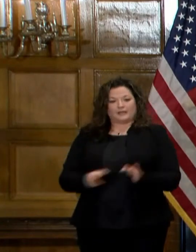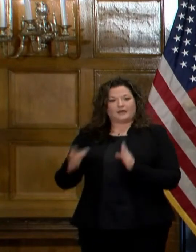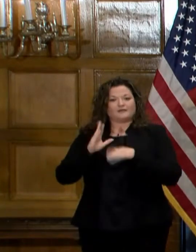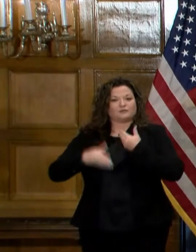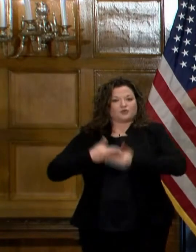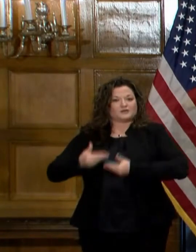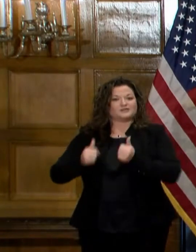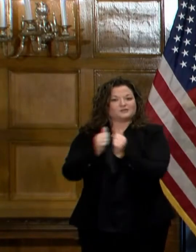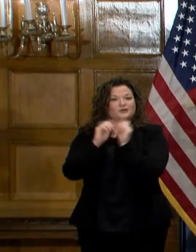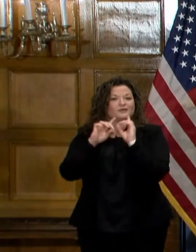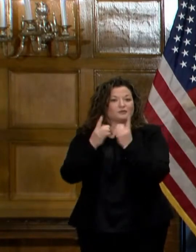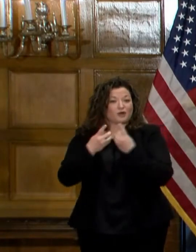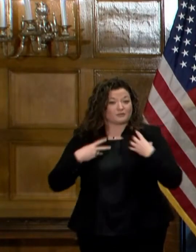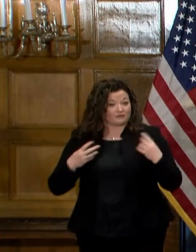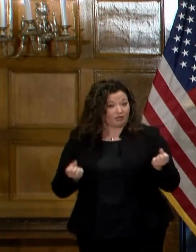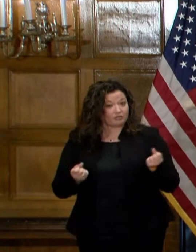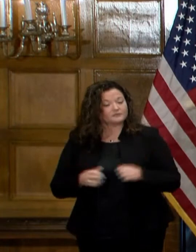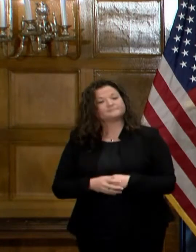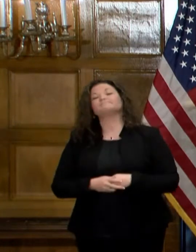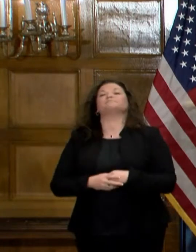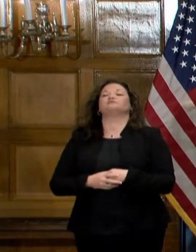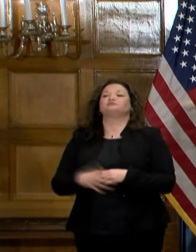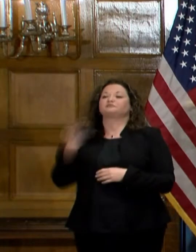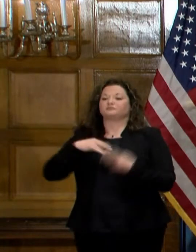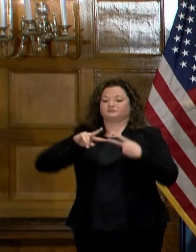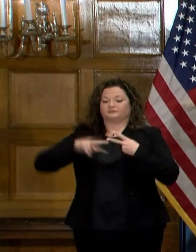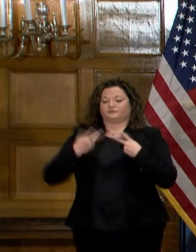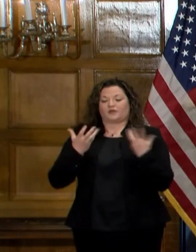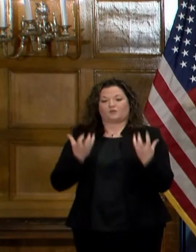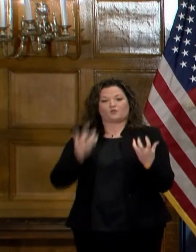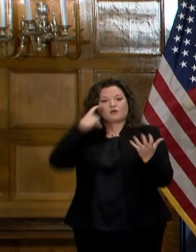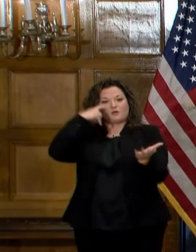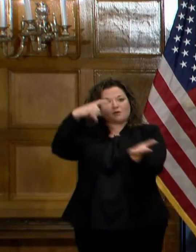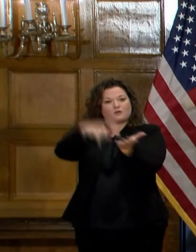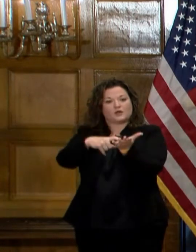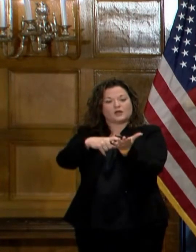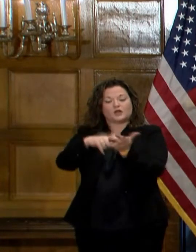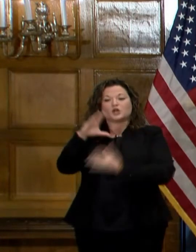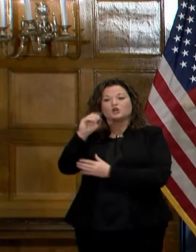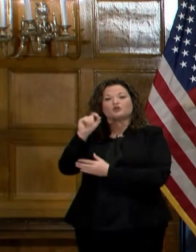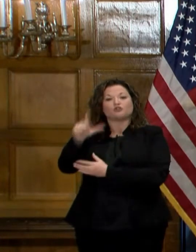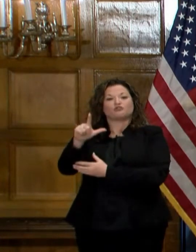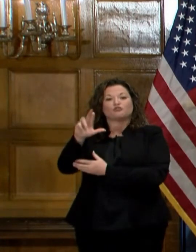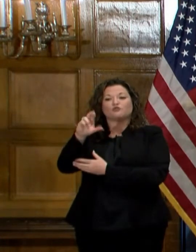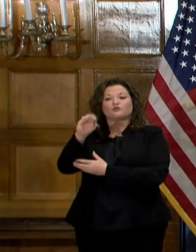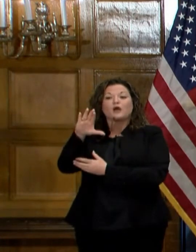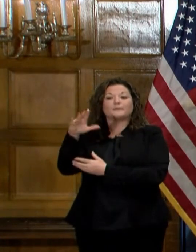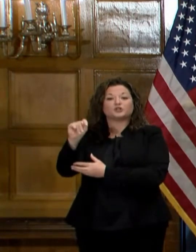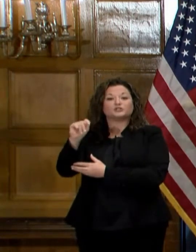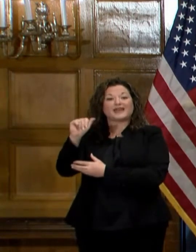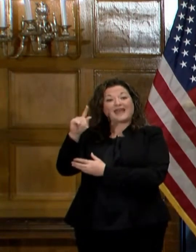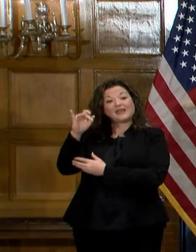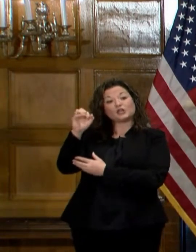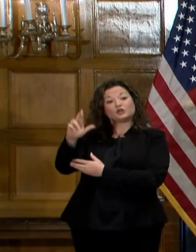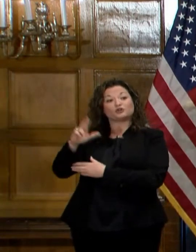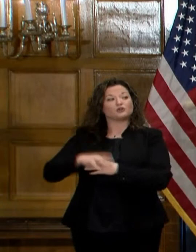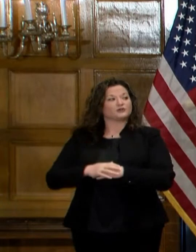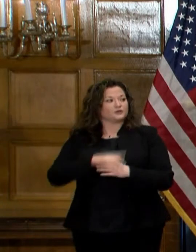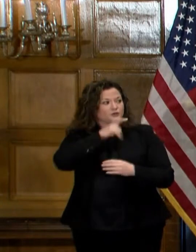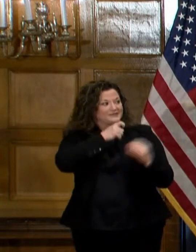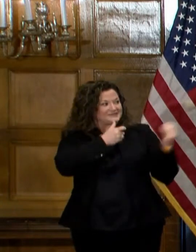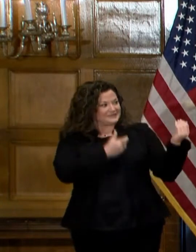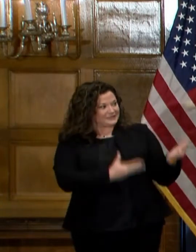Health. Secondly, I wanted to recognize Colonel Robert Ader that stands